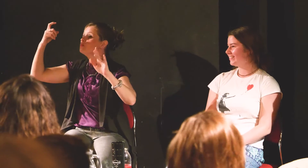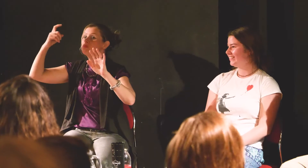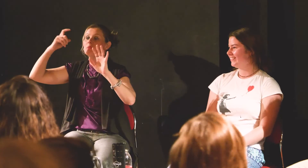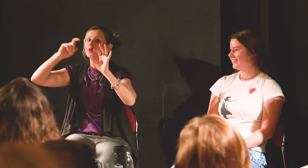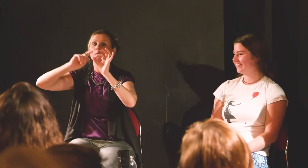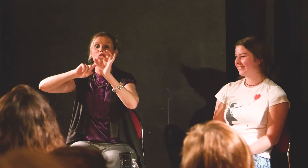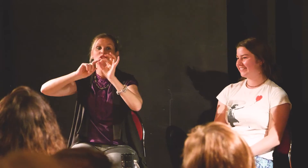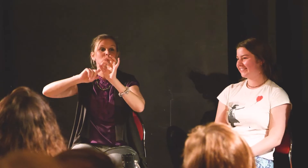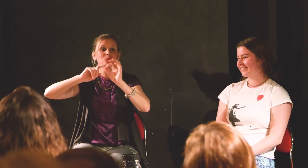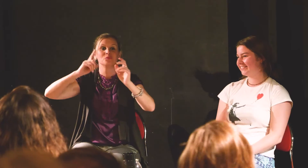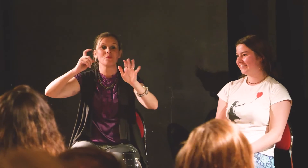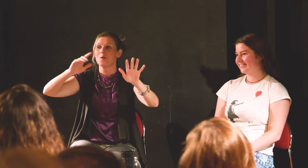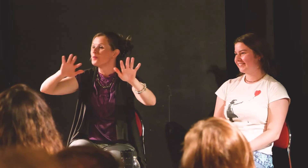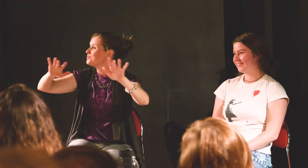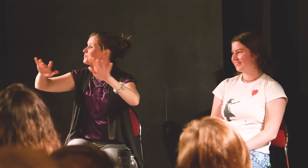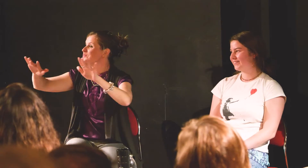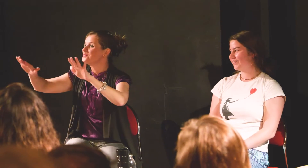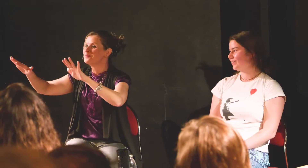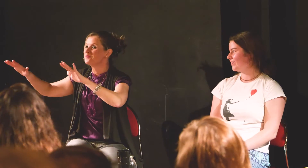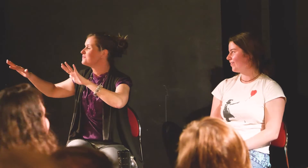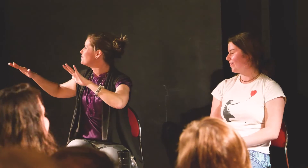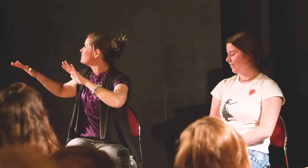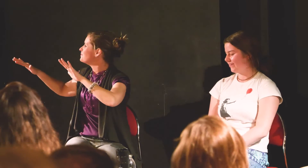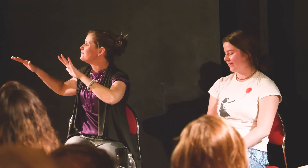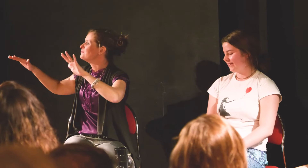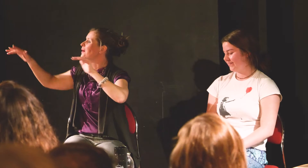Okay. One more question. I've got one.